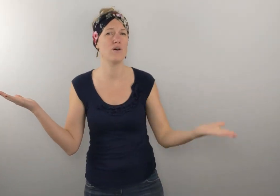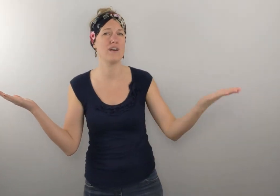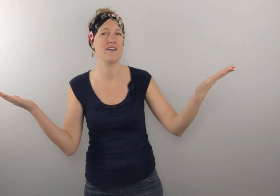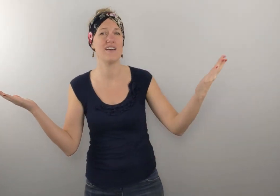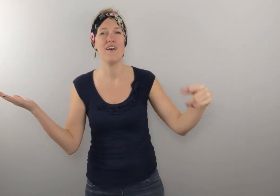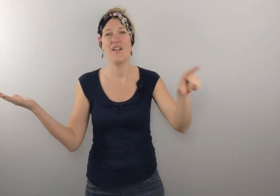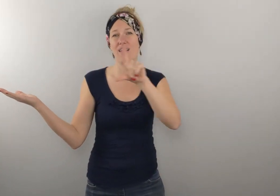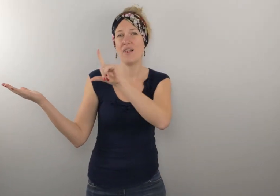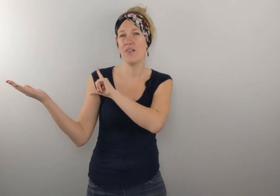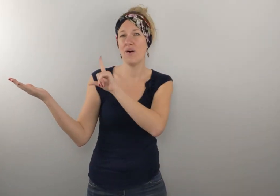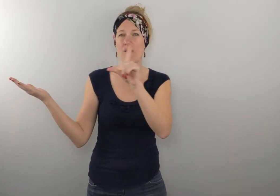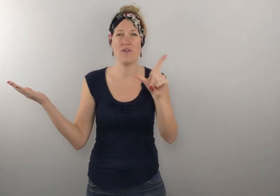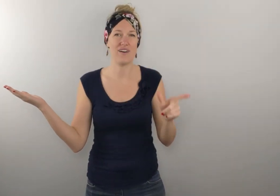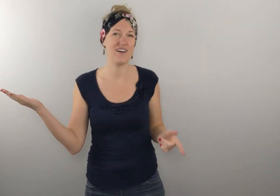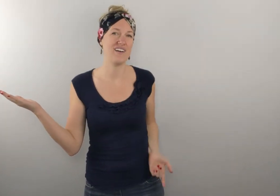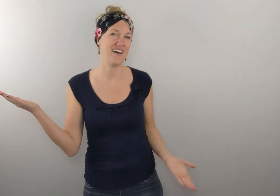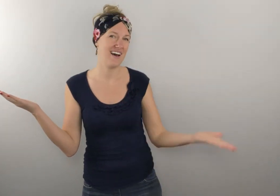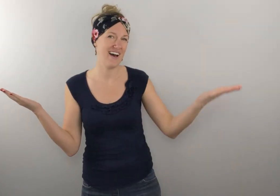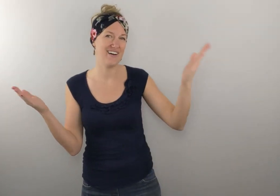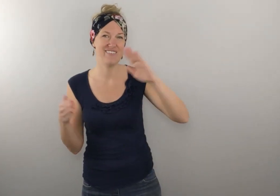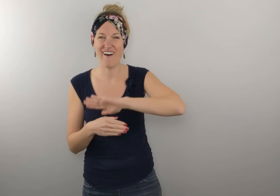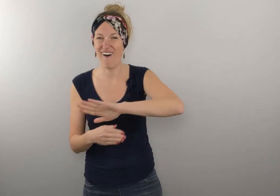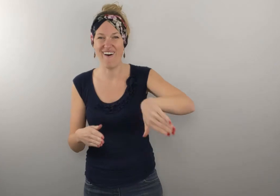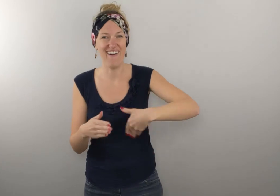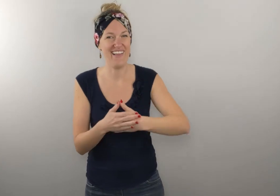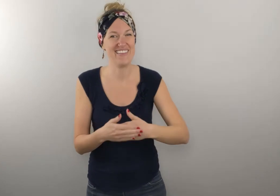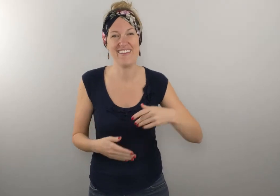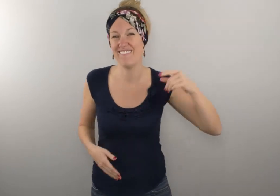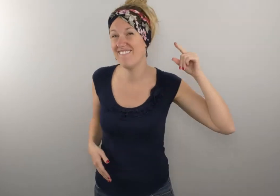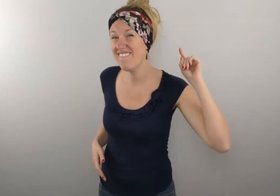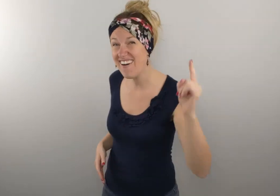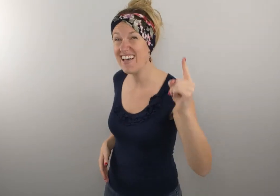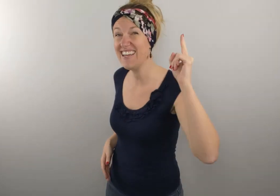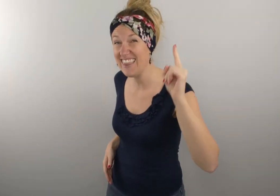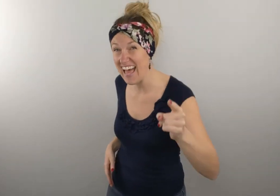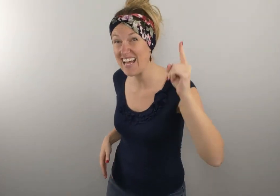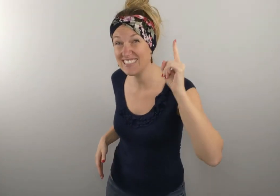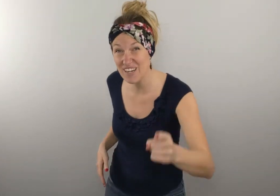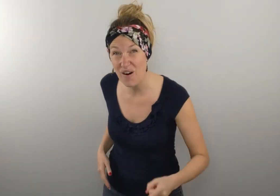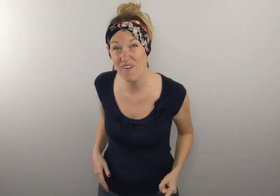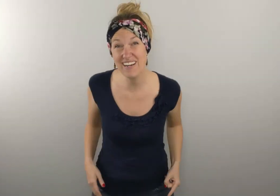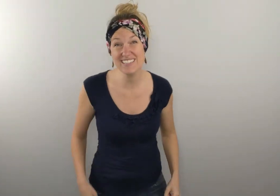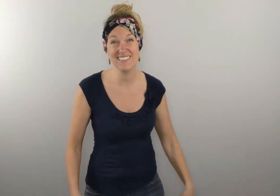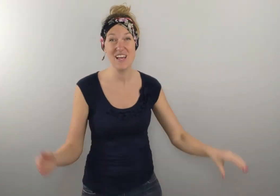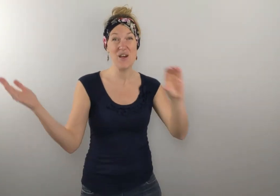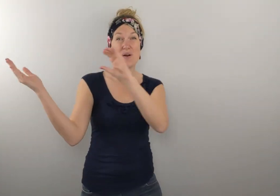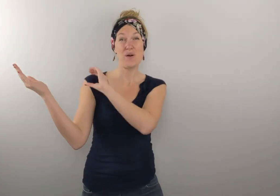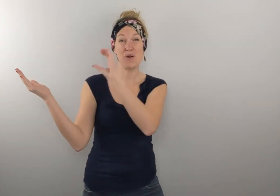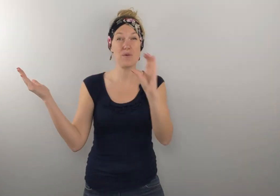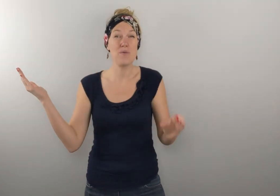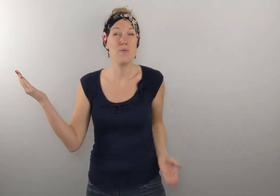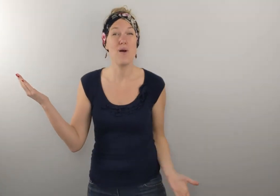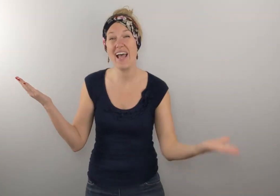Lord, Lord of all. And then one last chorus.